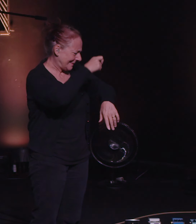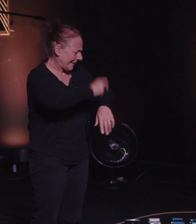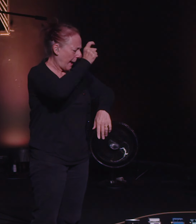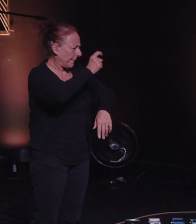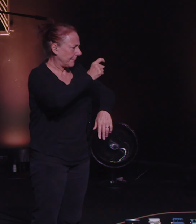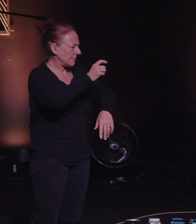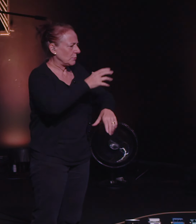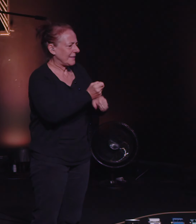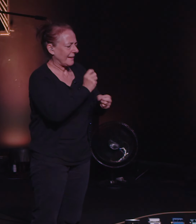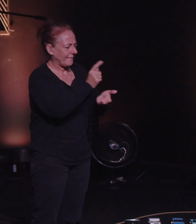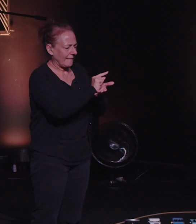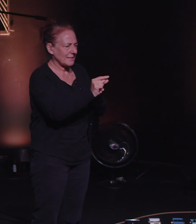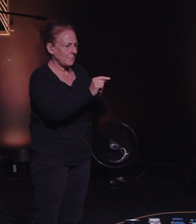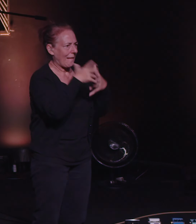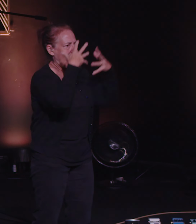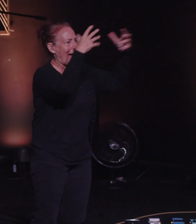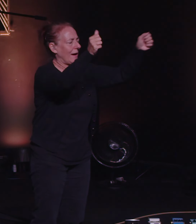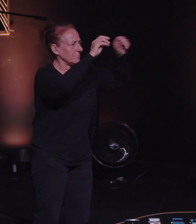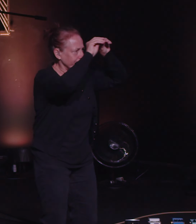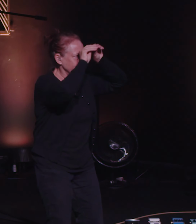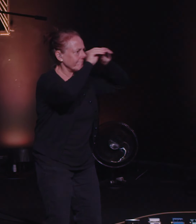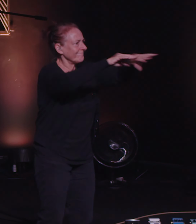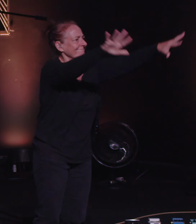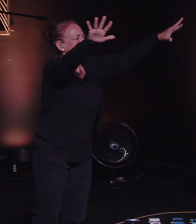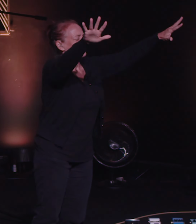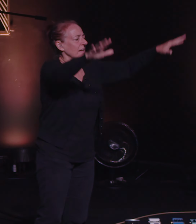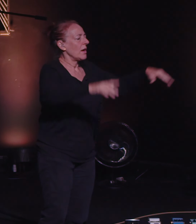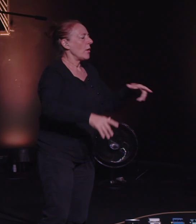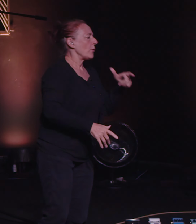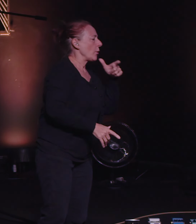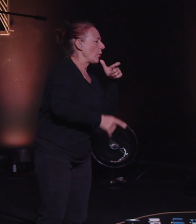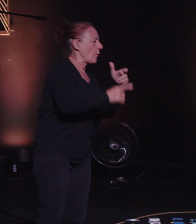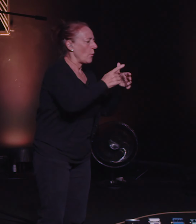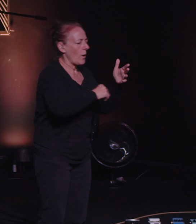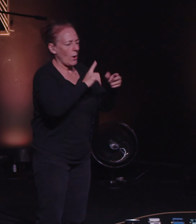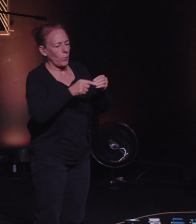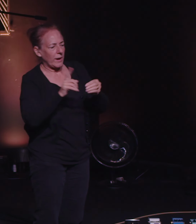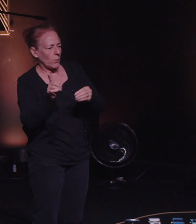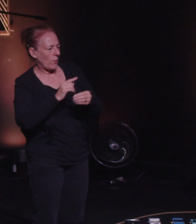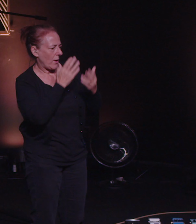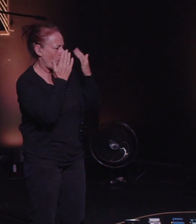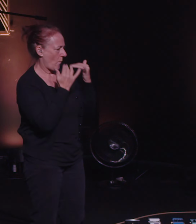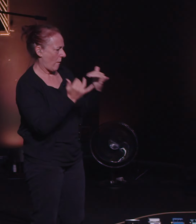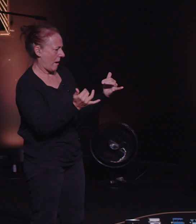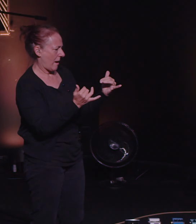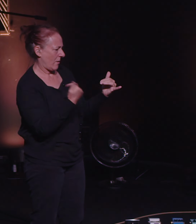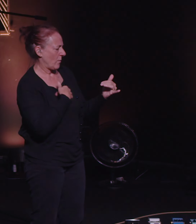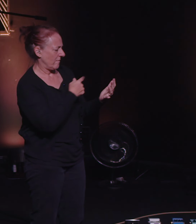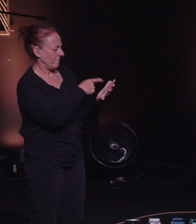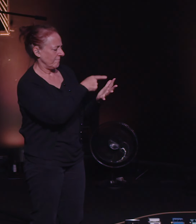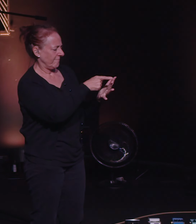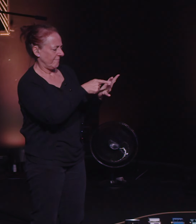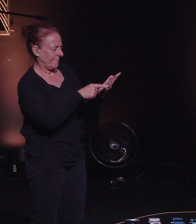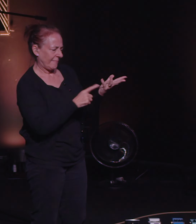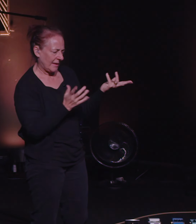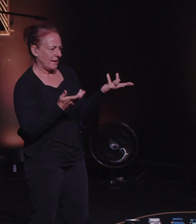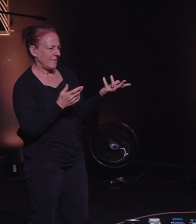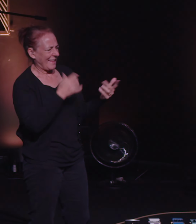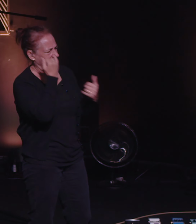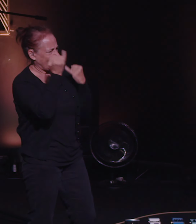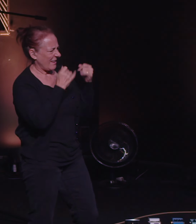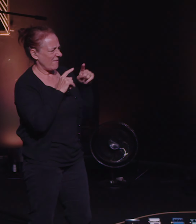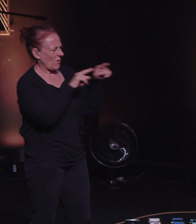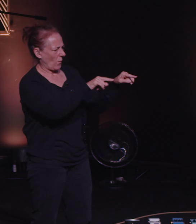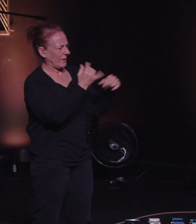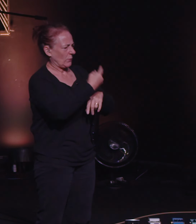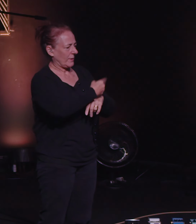the gospel out. And we've talked about the who, what, when, where, and why on this whole idea of going. Today,